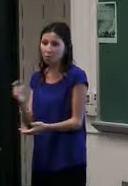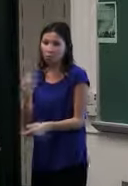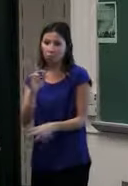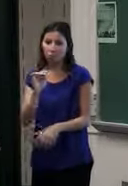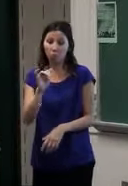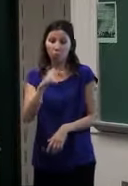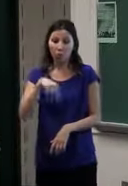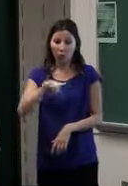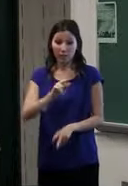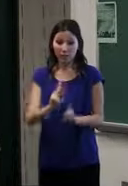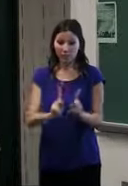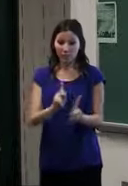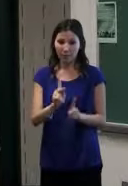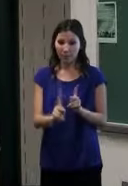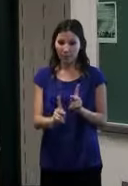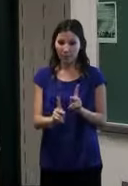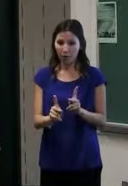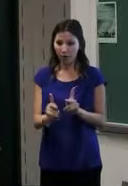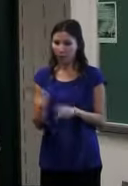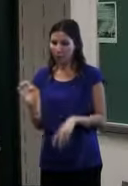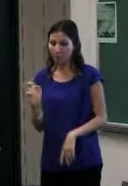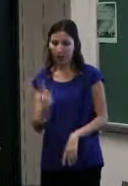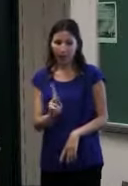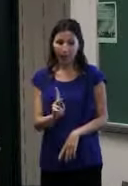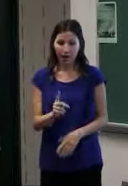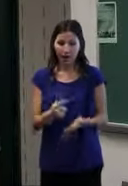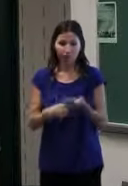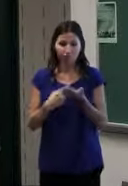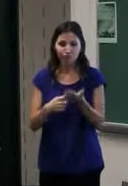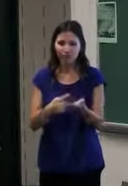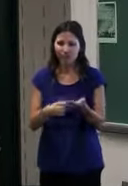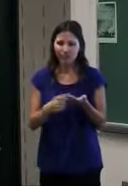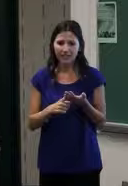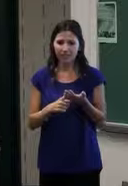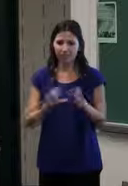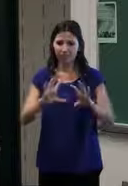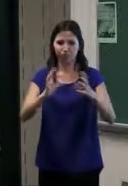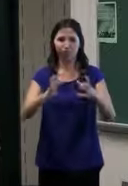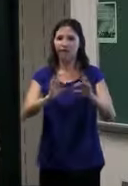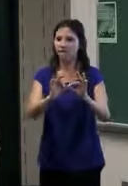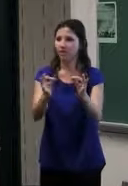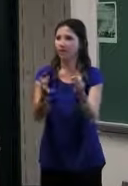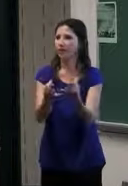we go interpret and we come back to this office and they're like a big family. It's just awesome.